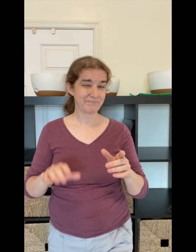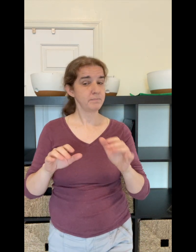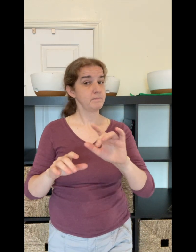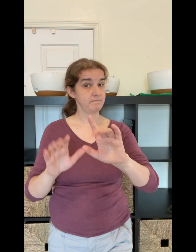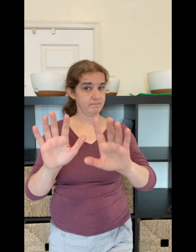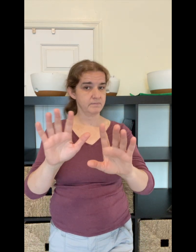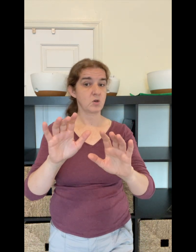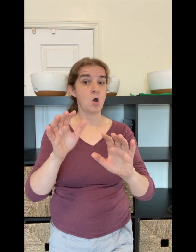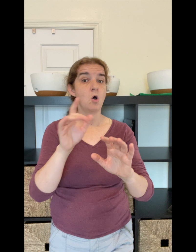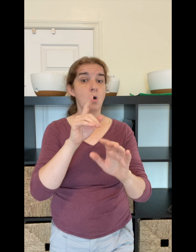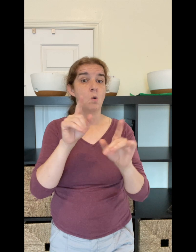happen.